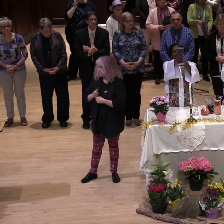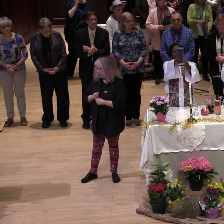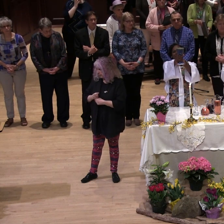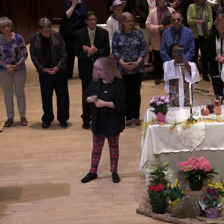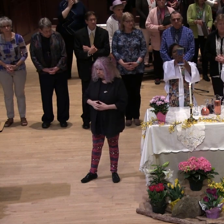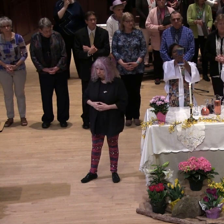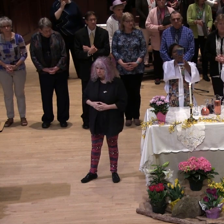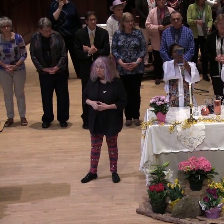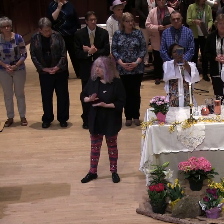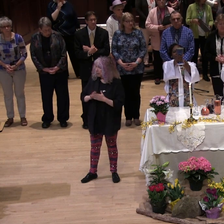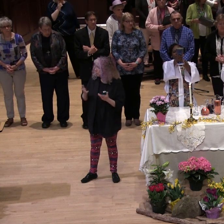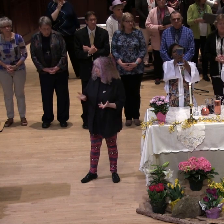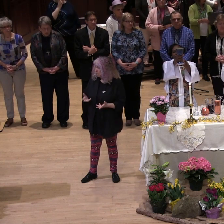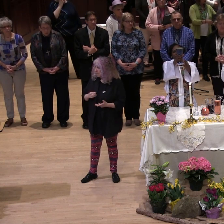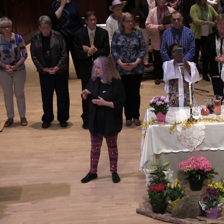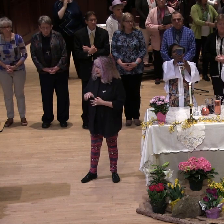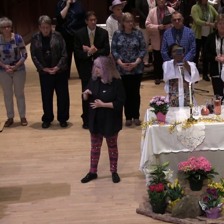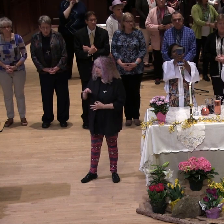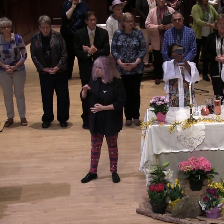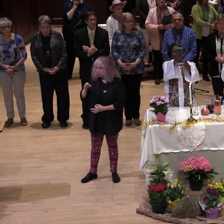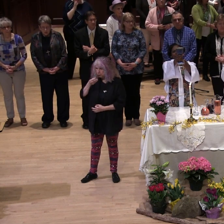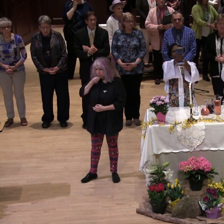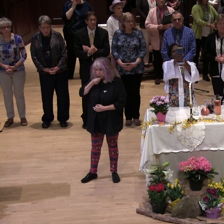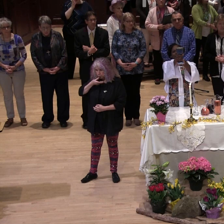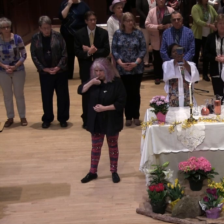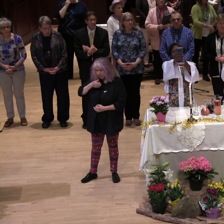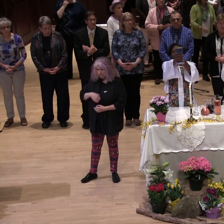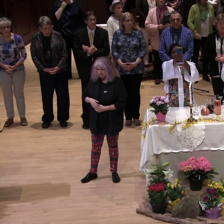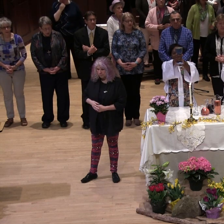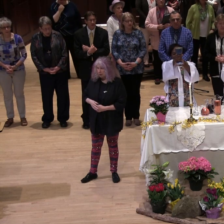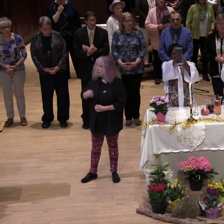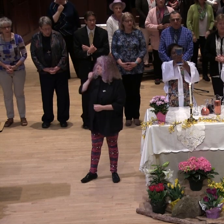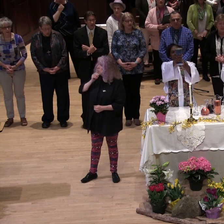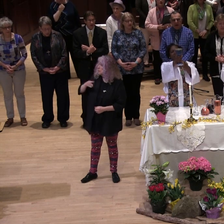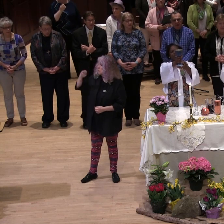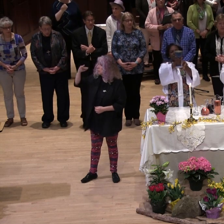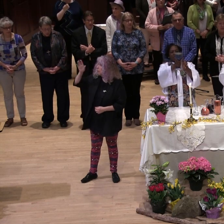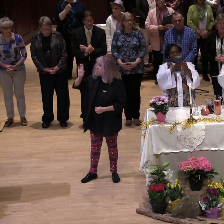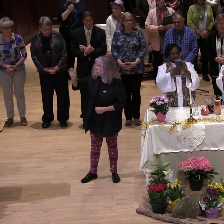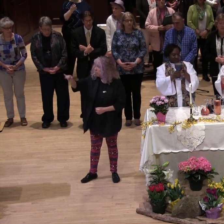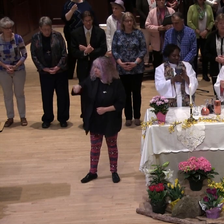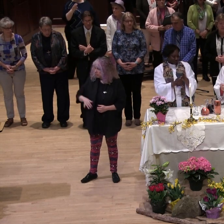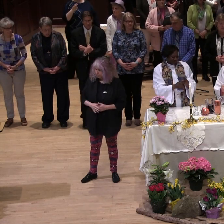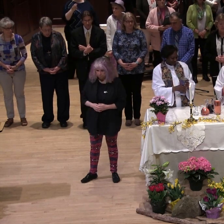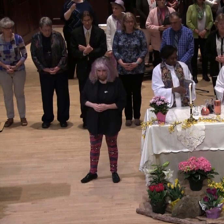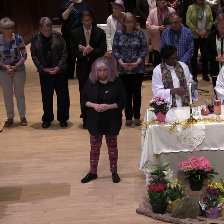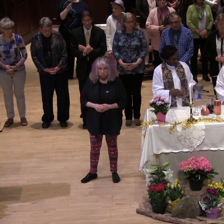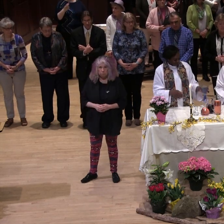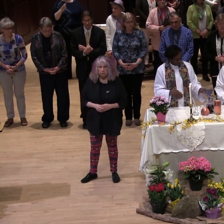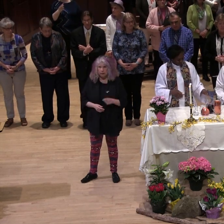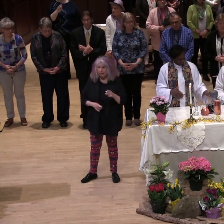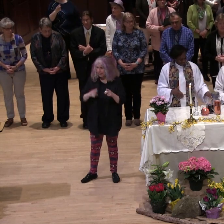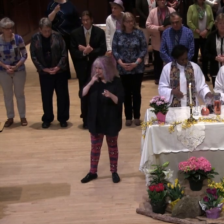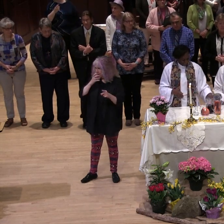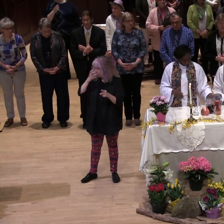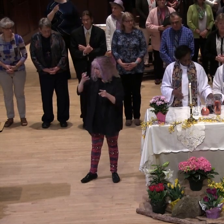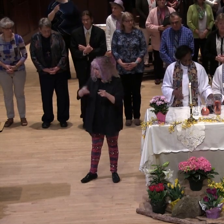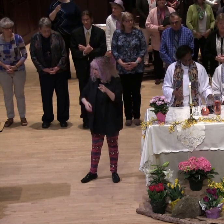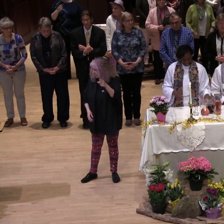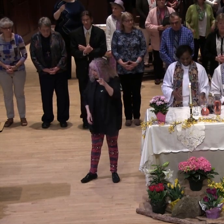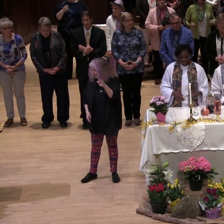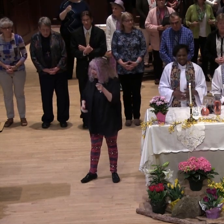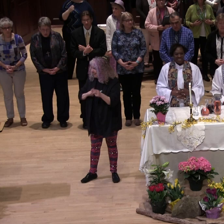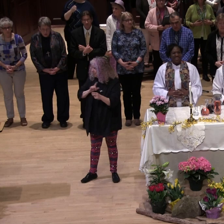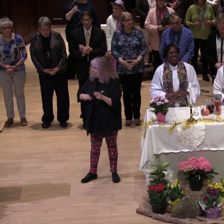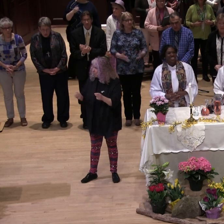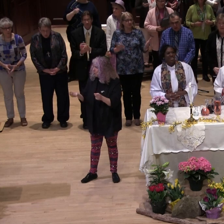prepared. They will become our spiritual food and drink. Blessed be God forever. Please stand. The